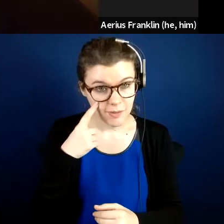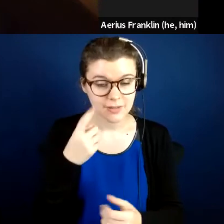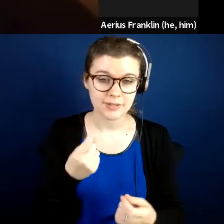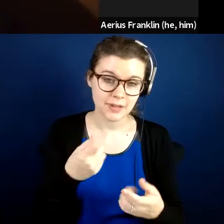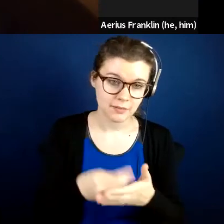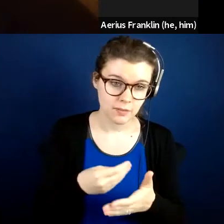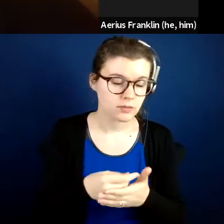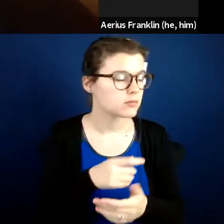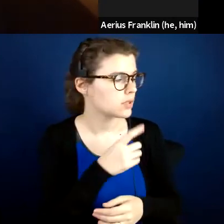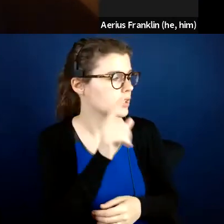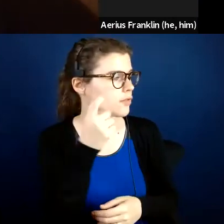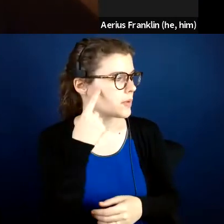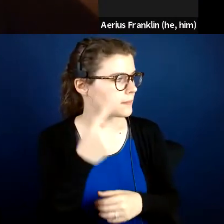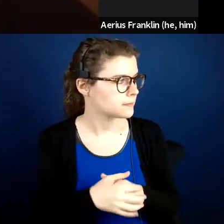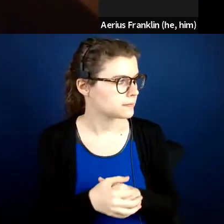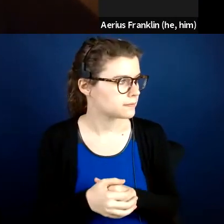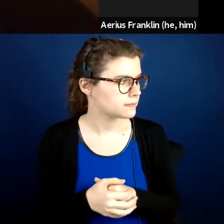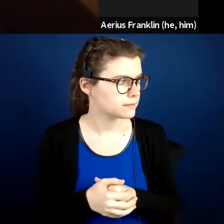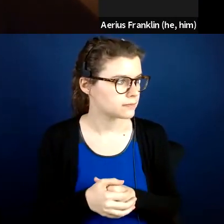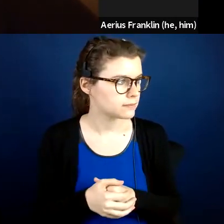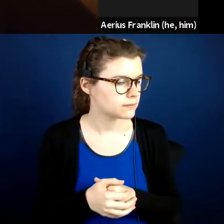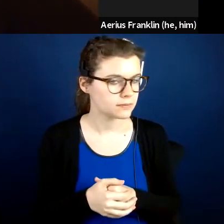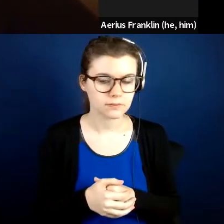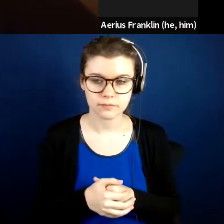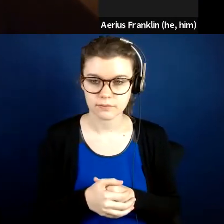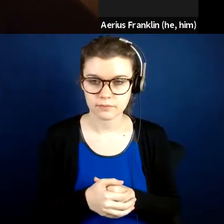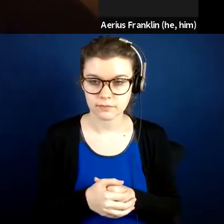or Government. famous faces. Right, ready, Shika?